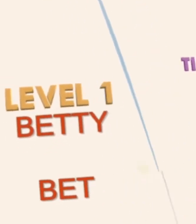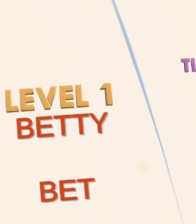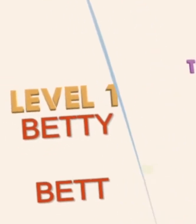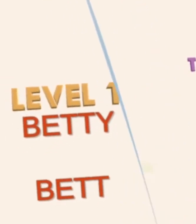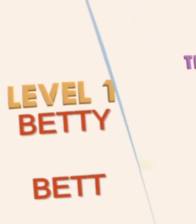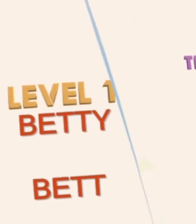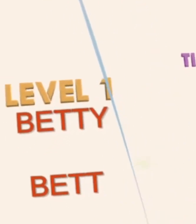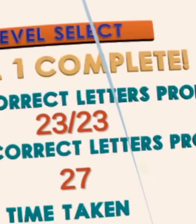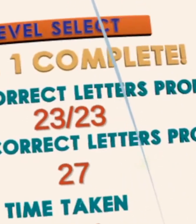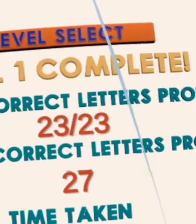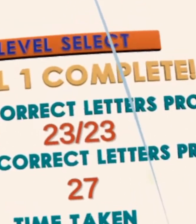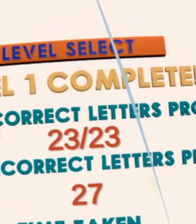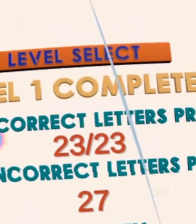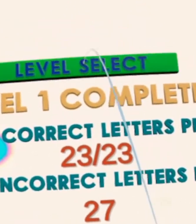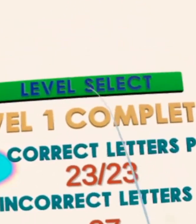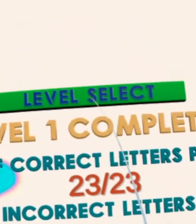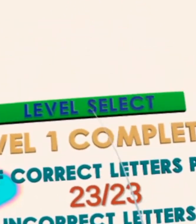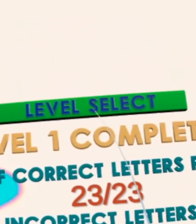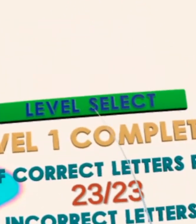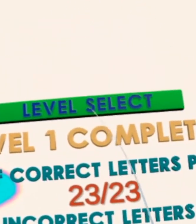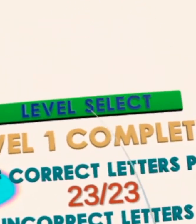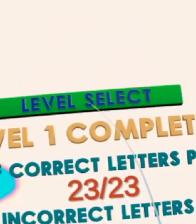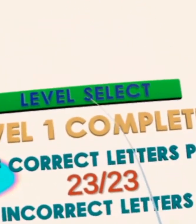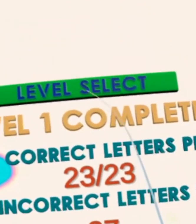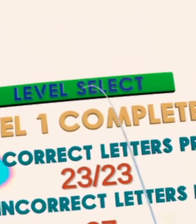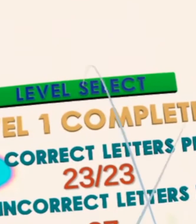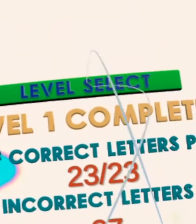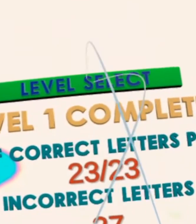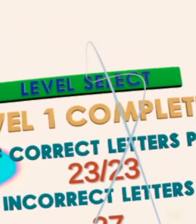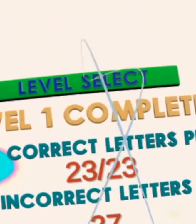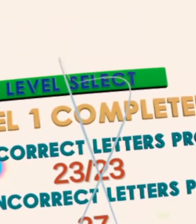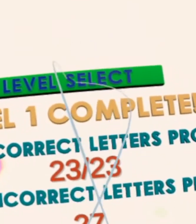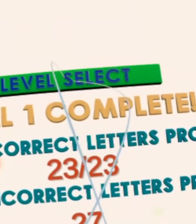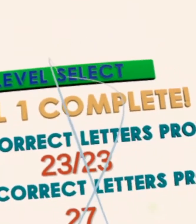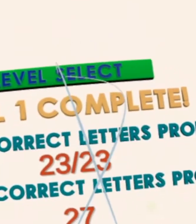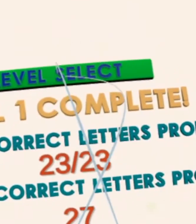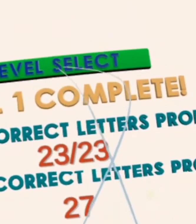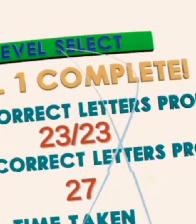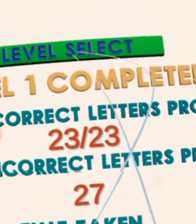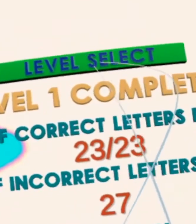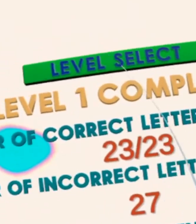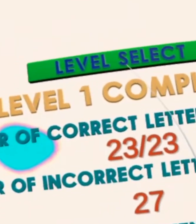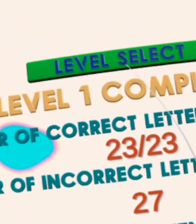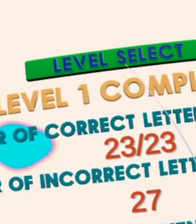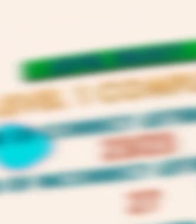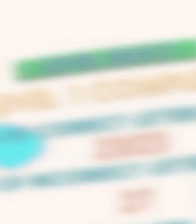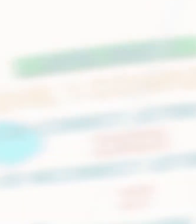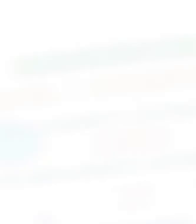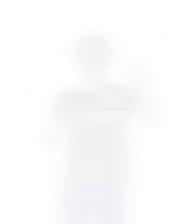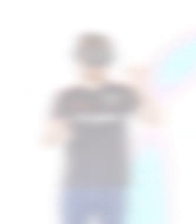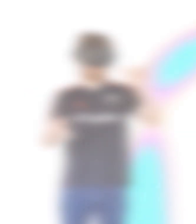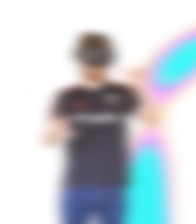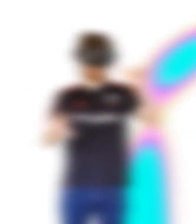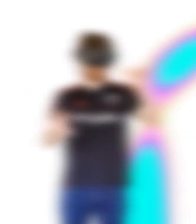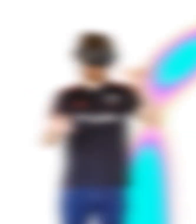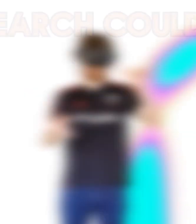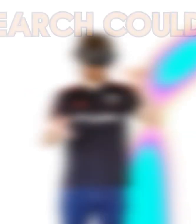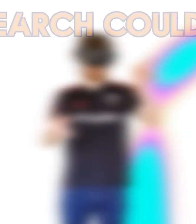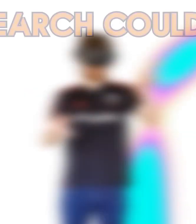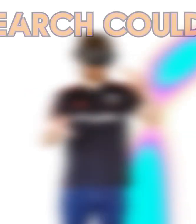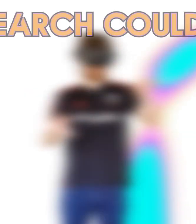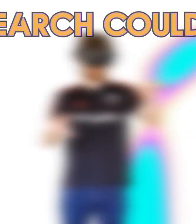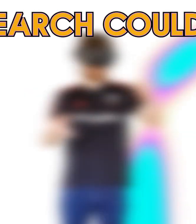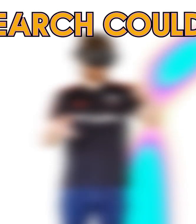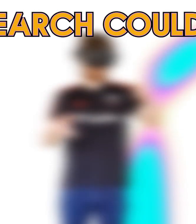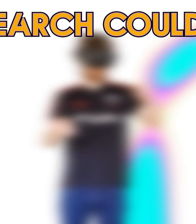system catch every letter. So the tool isn't perfect for native signers, but it's a good starting place for new learners. It would be great to expand the